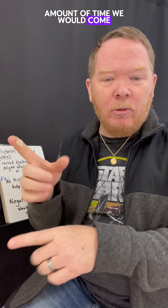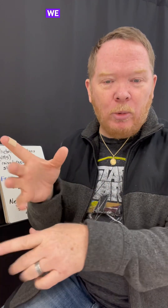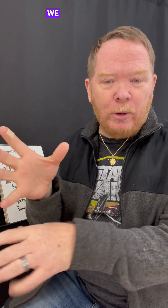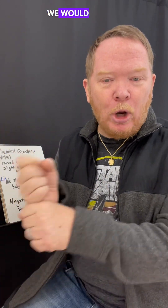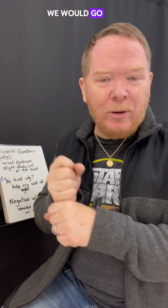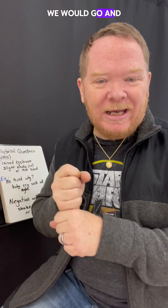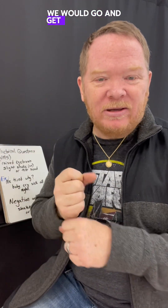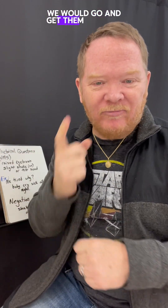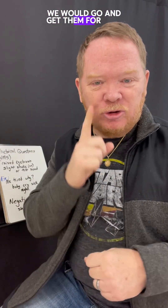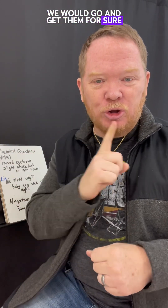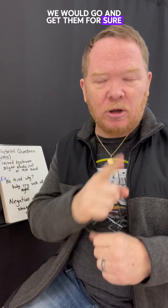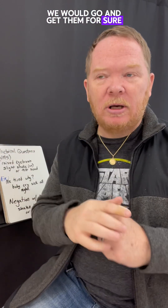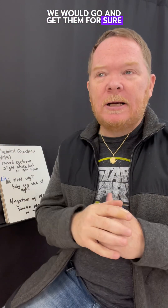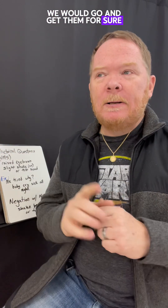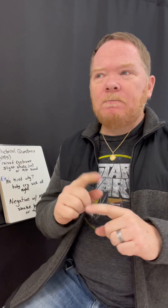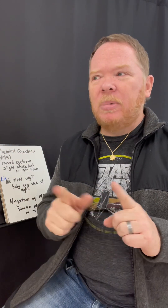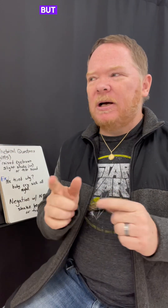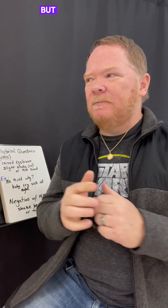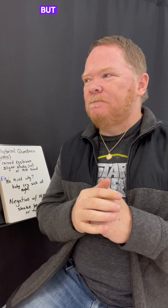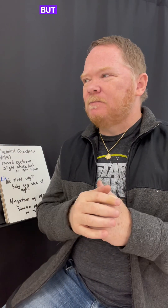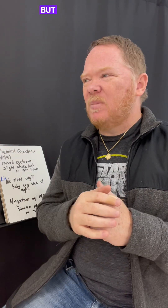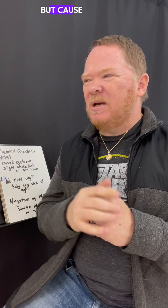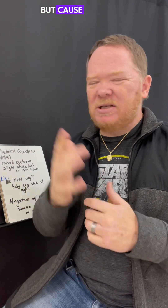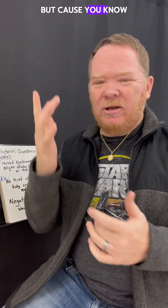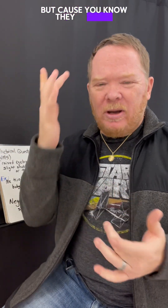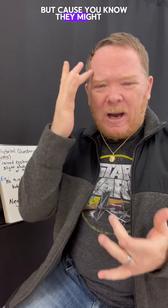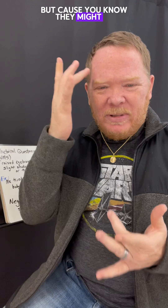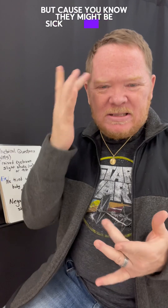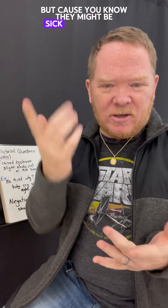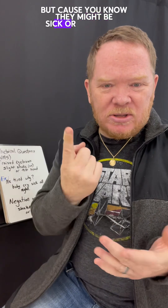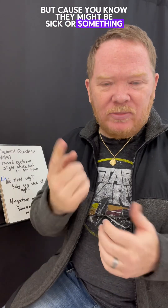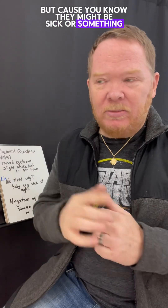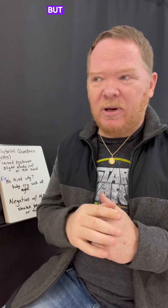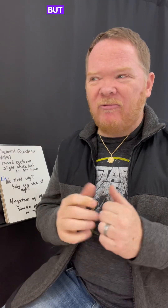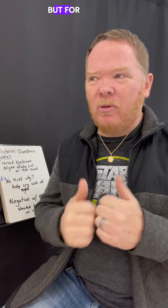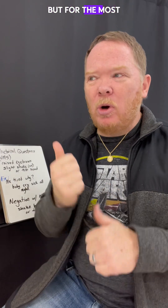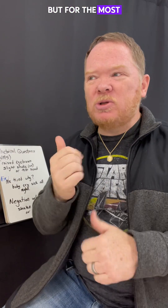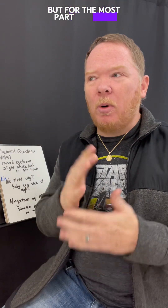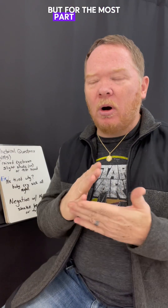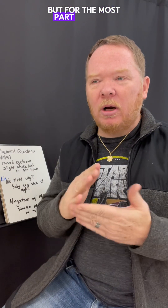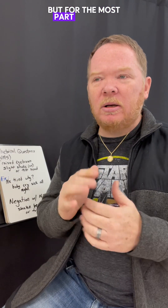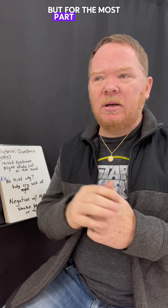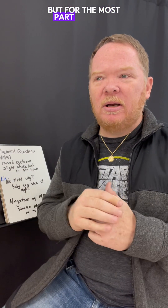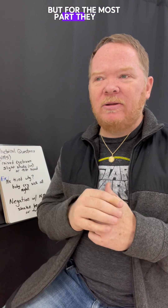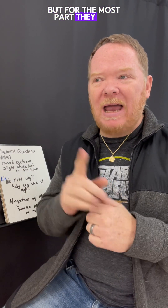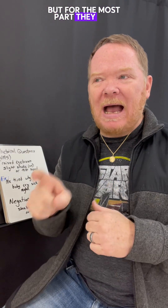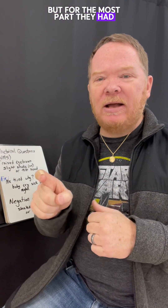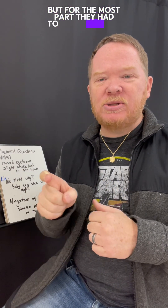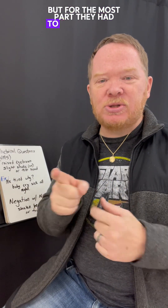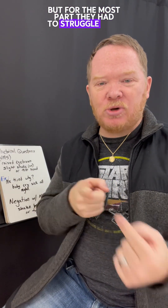would go and get them for sure. But because they might be sick or something. But for the most part, they had to